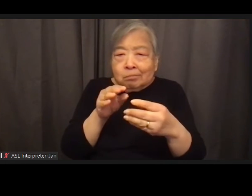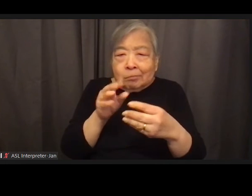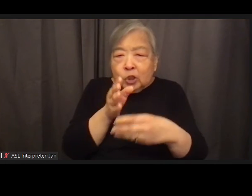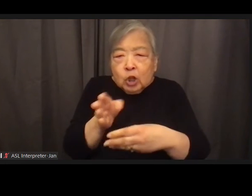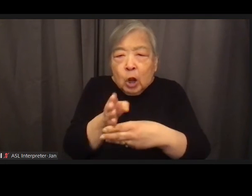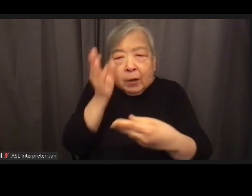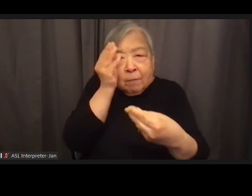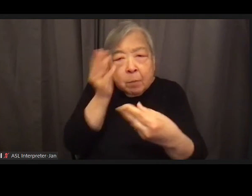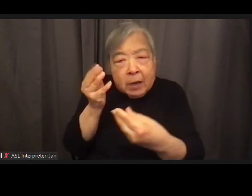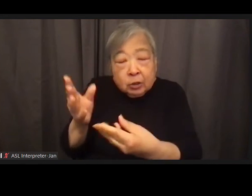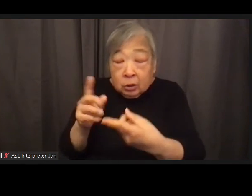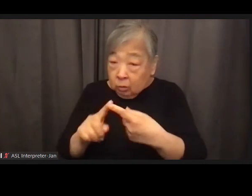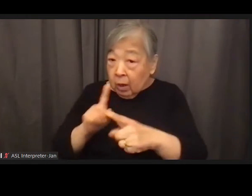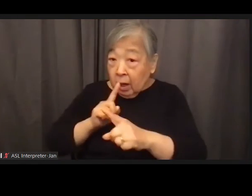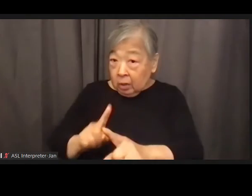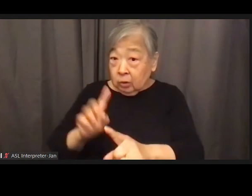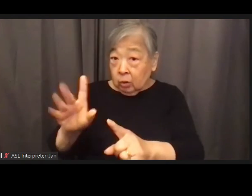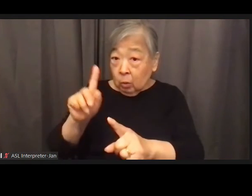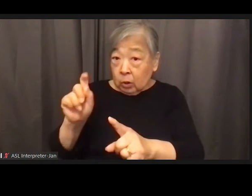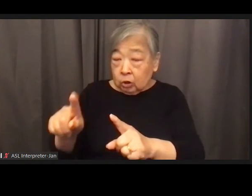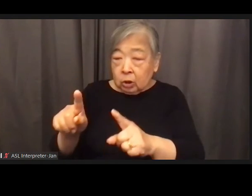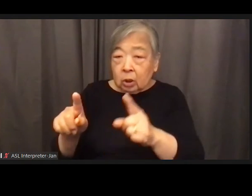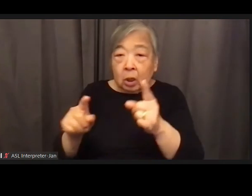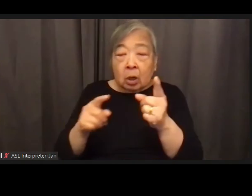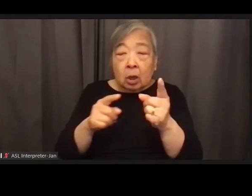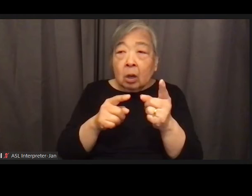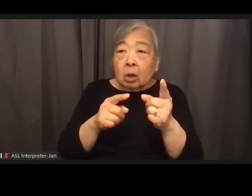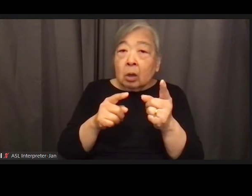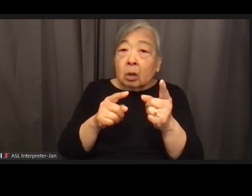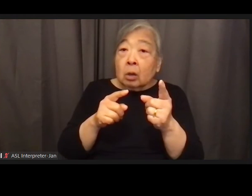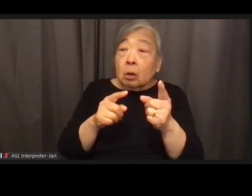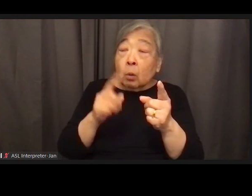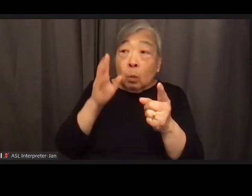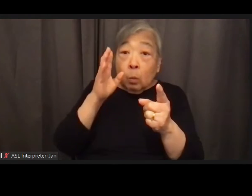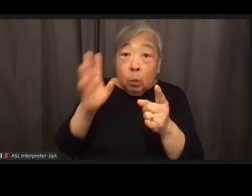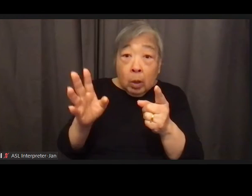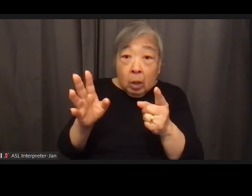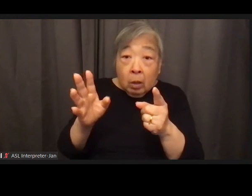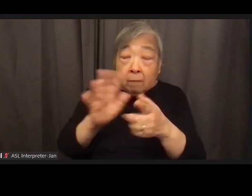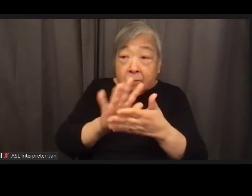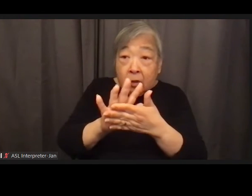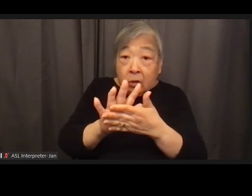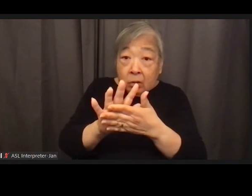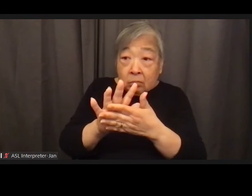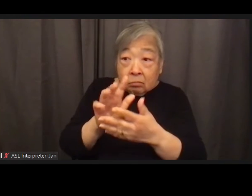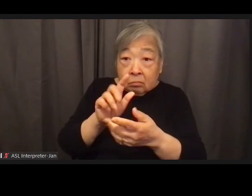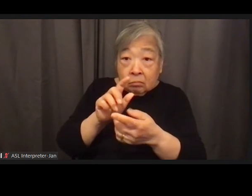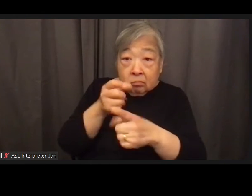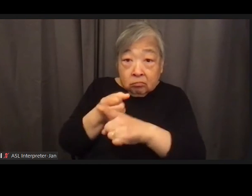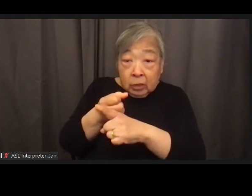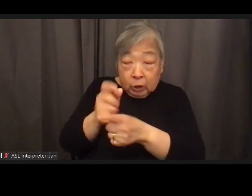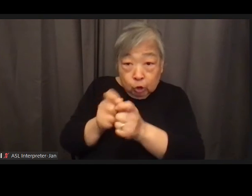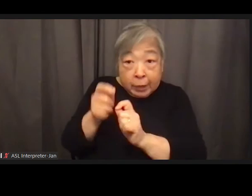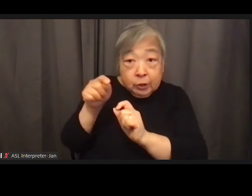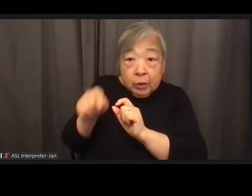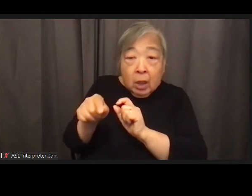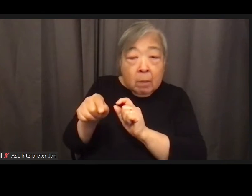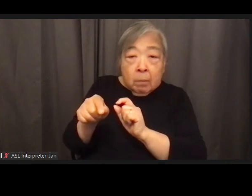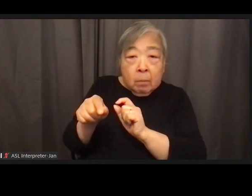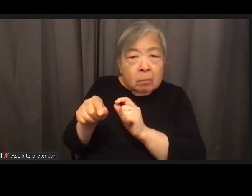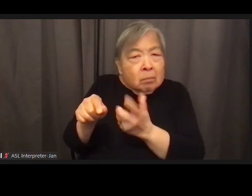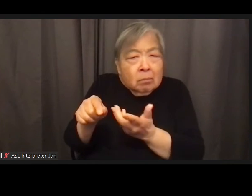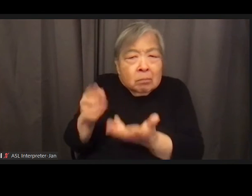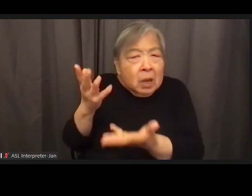earlier question, that whether it's gonna change them or not, but at least the ability for them to have seen